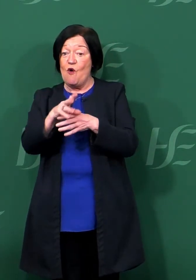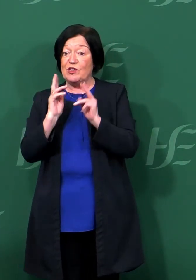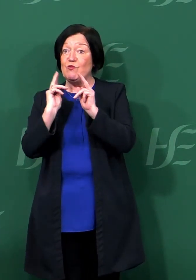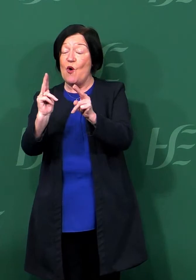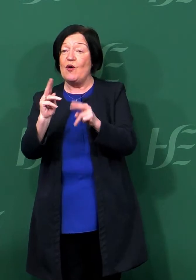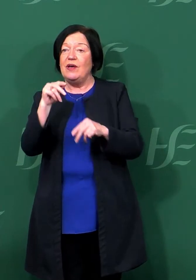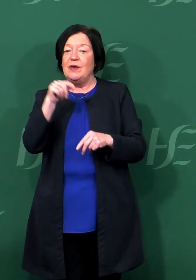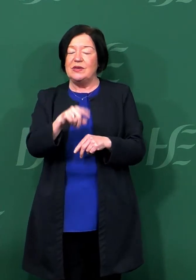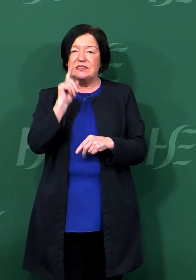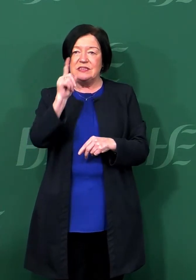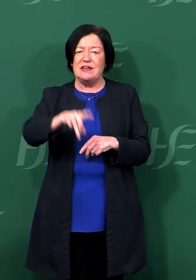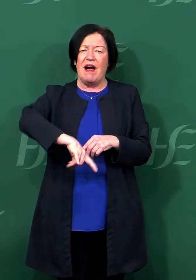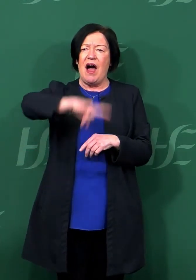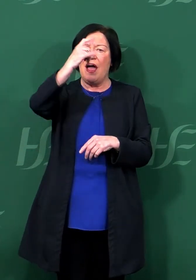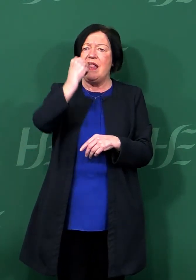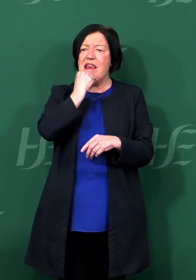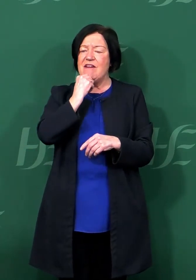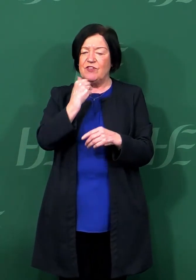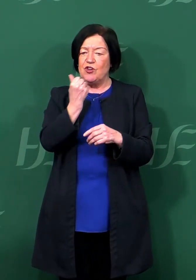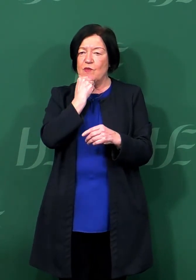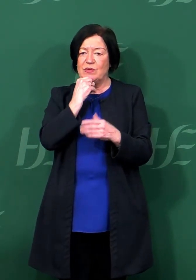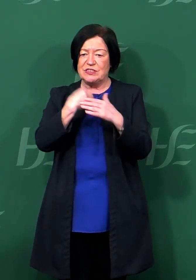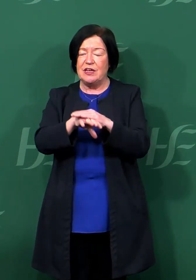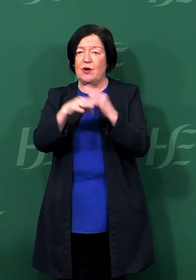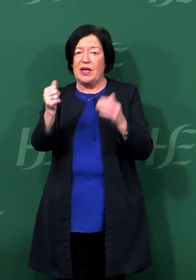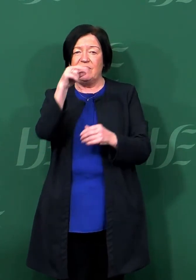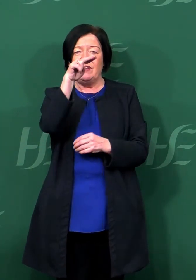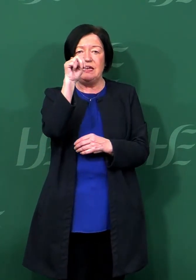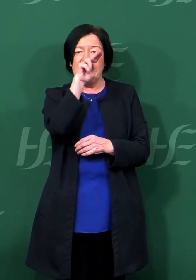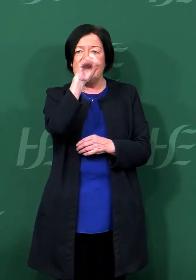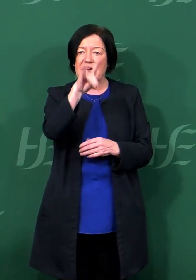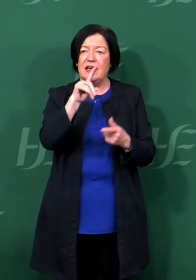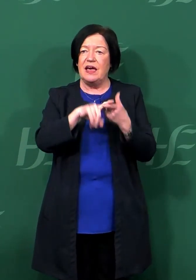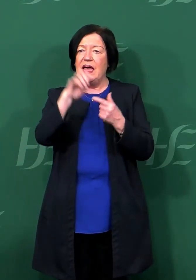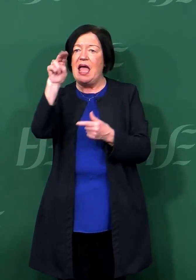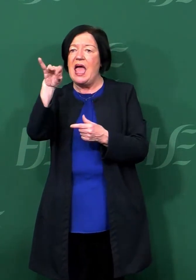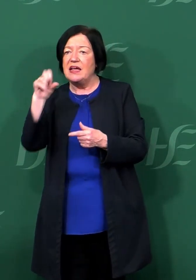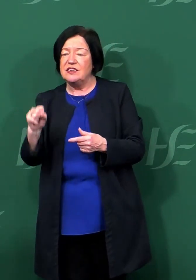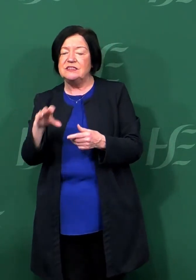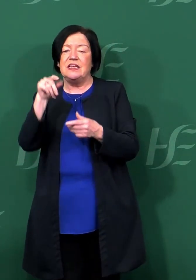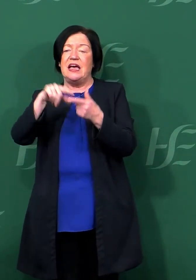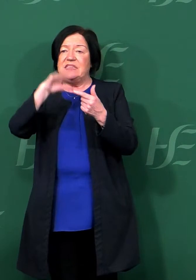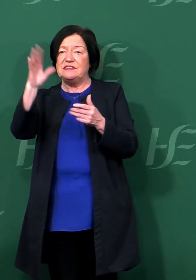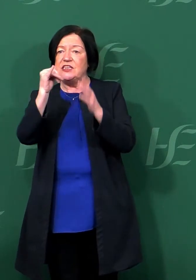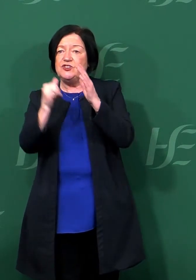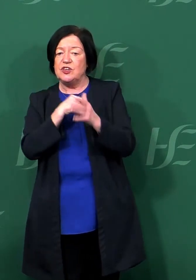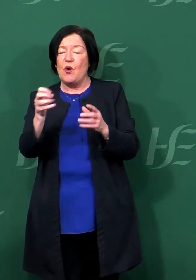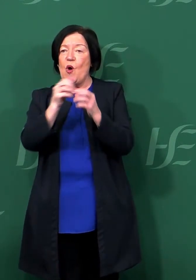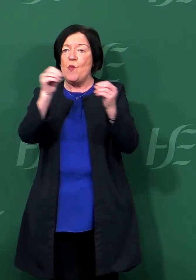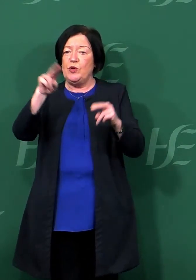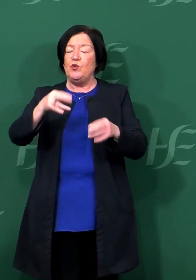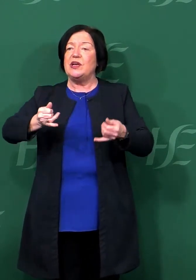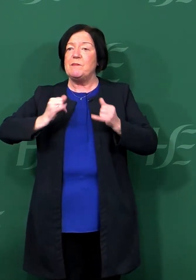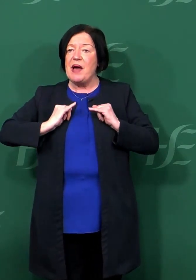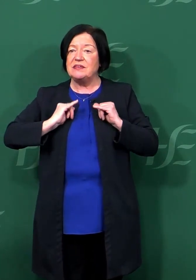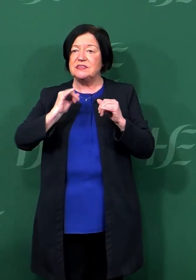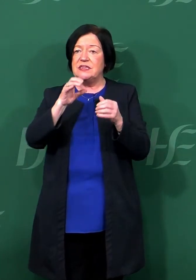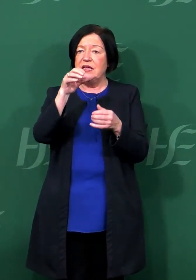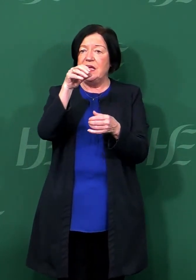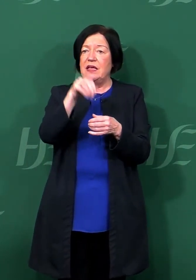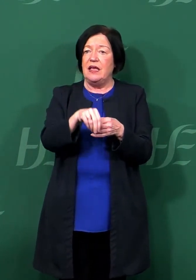is an extraordinary high level of attendance. So we have Nina and Ennis and St. John's working as part of the group, and we opened new capacity in Croom